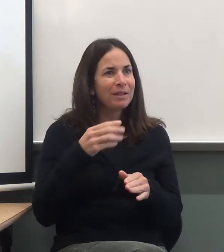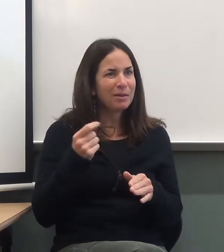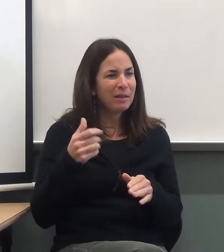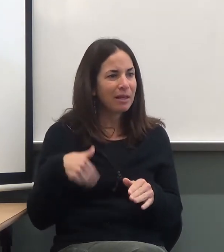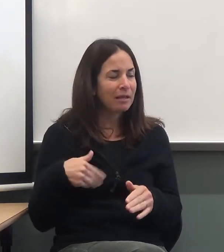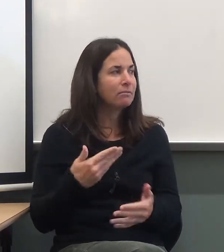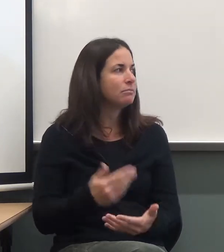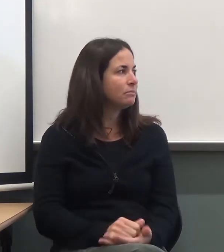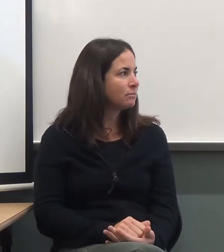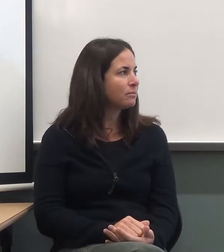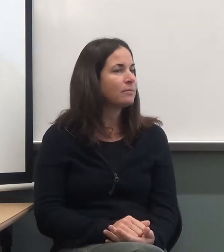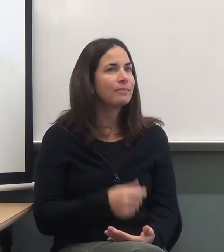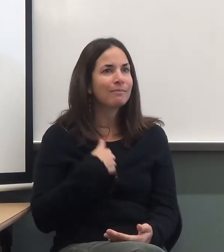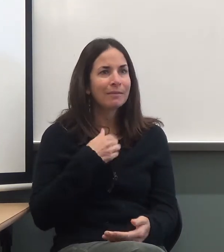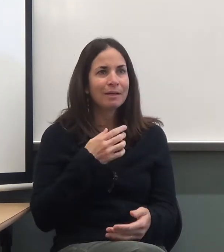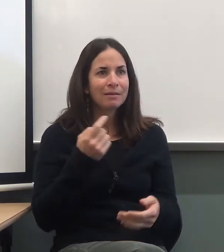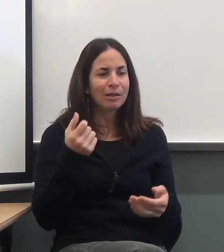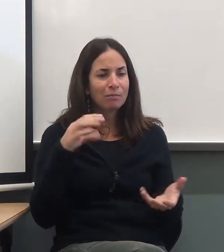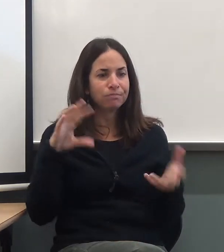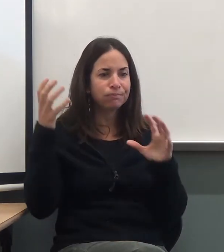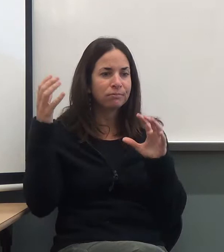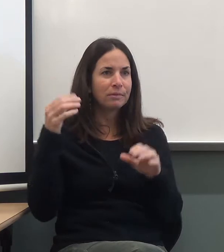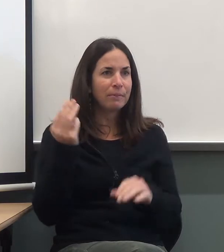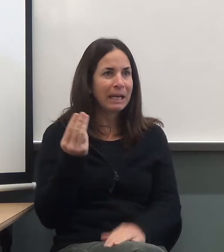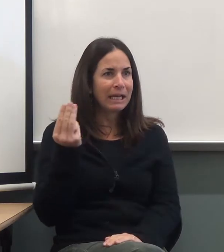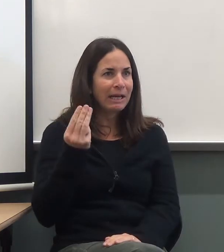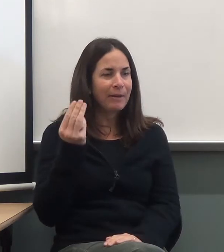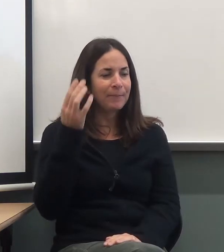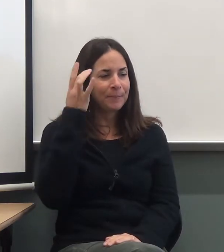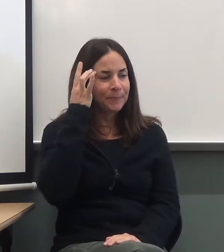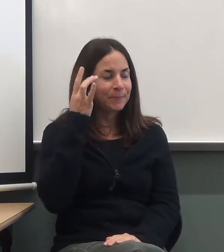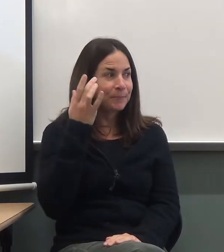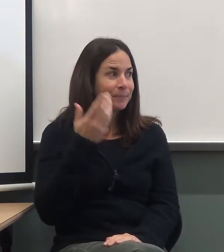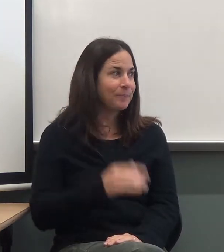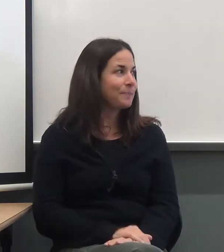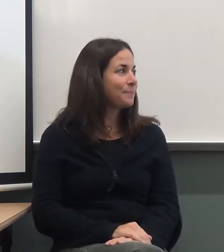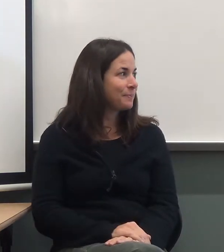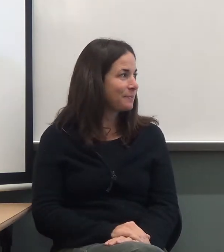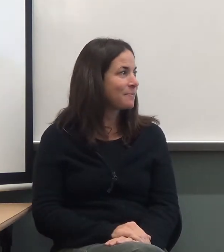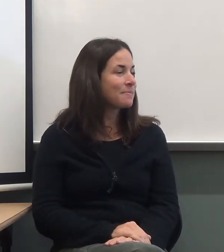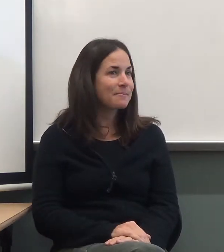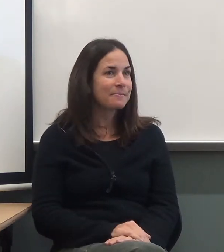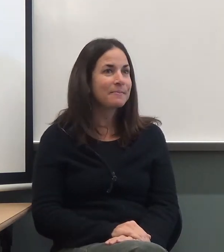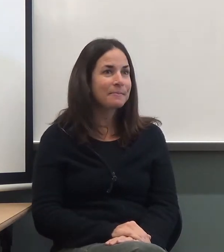The shed will run Mondays. Particular Monday. Anyway.